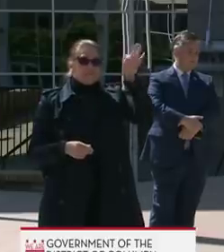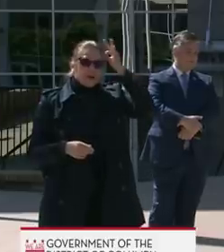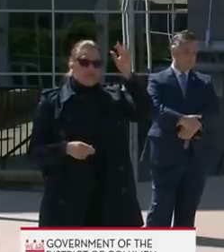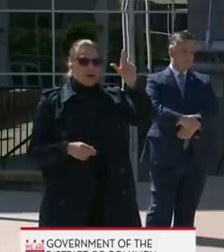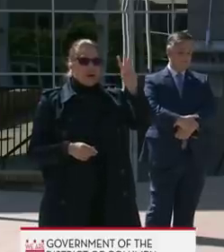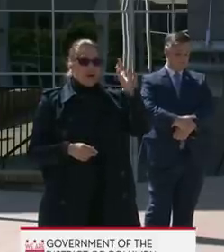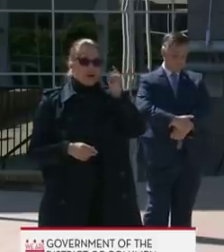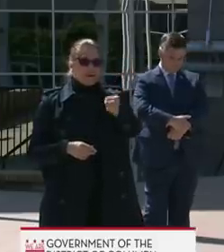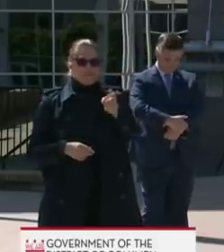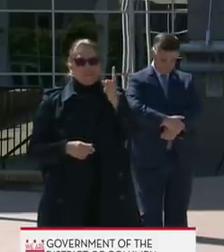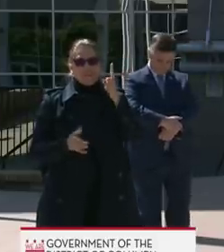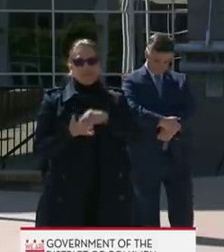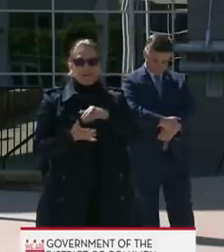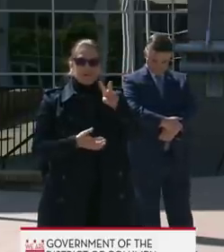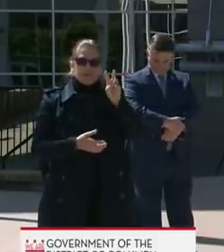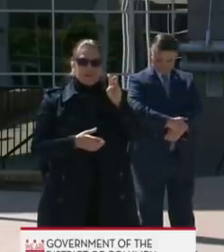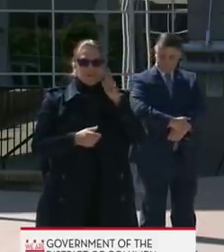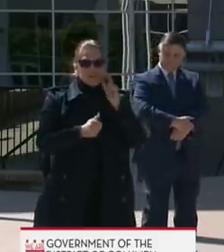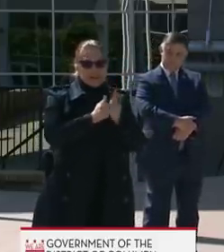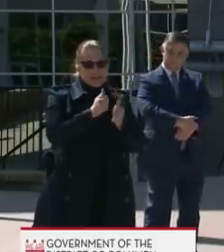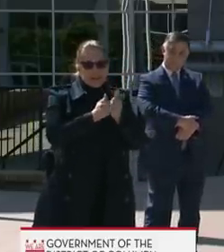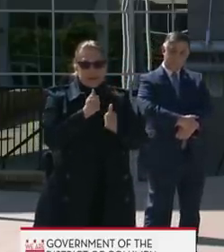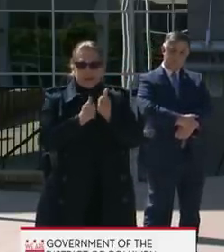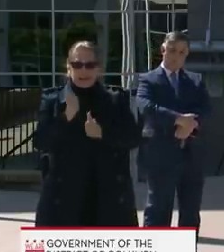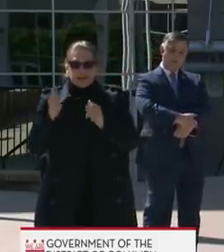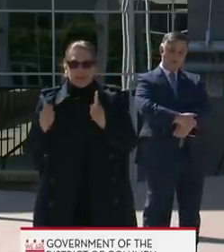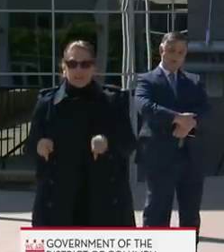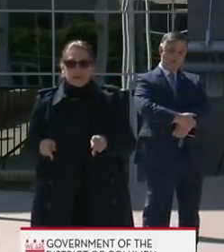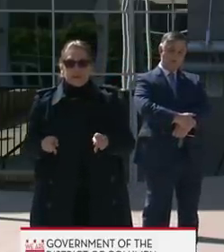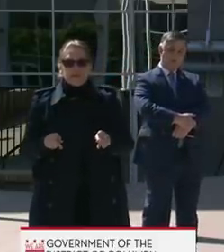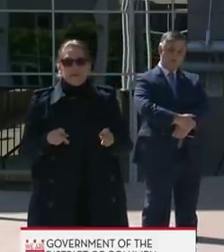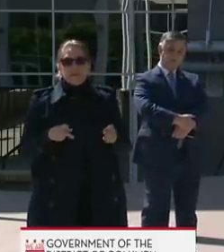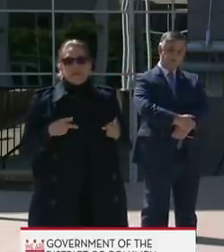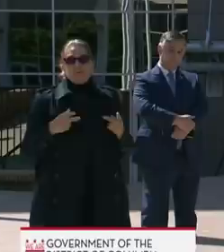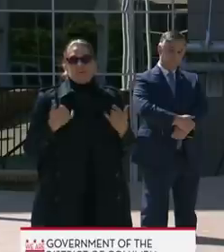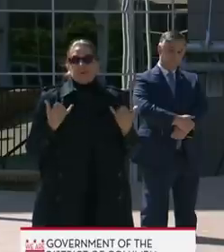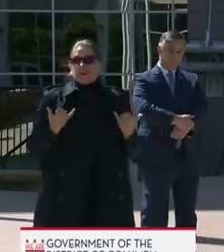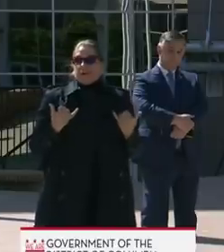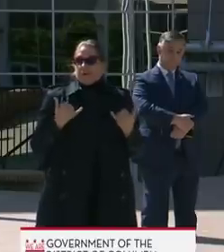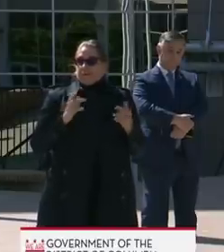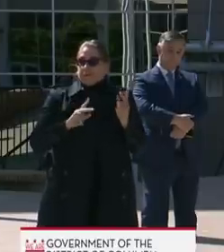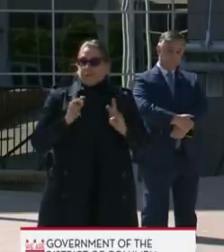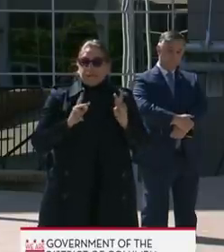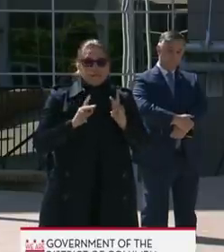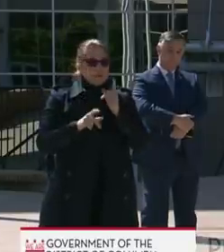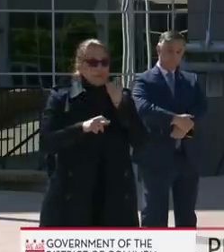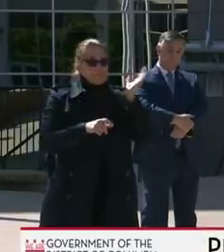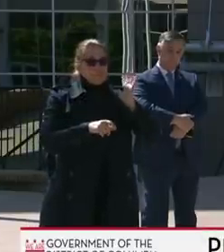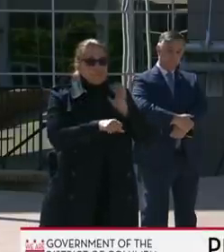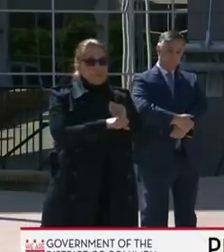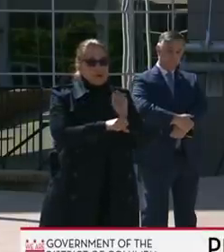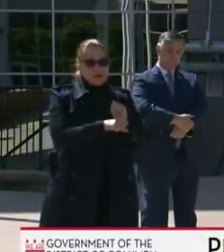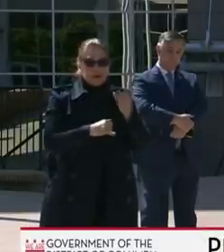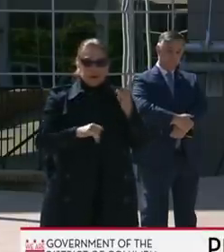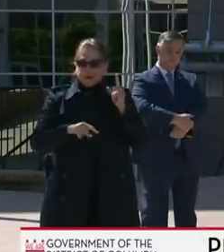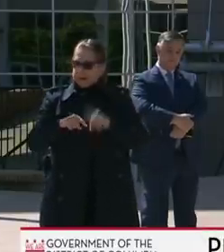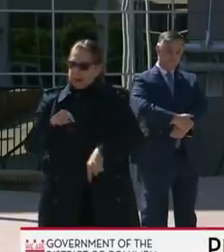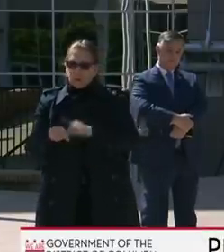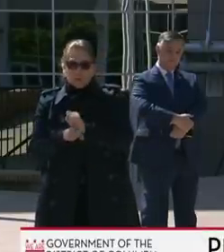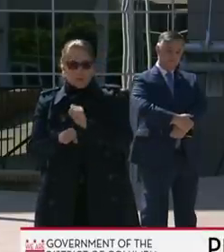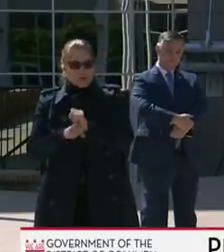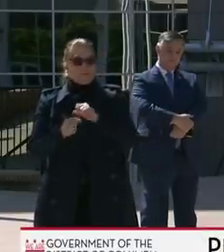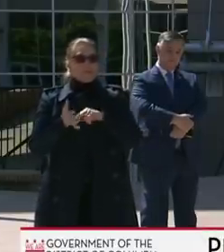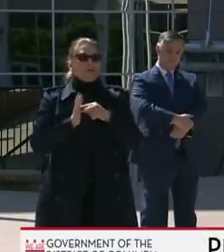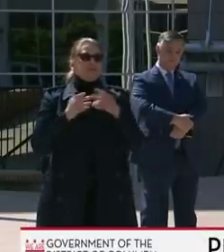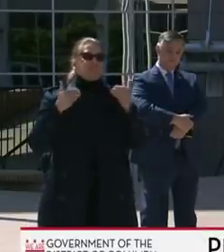Anybody who was employed who's now unemployed has access to unemployment insurance. So the income is still coming into